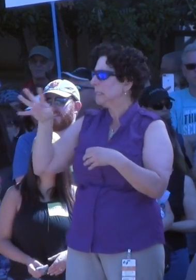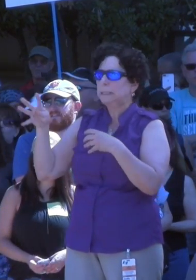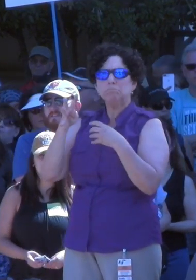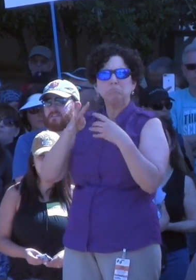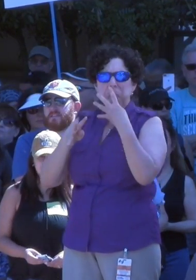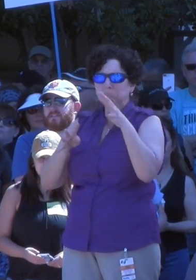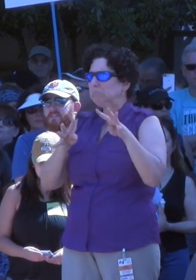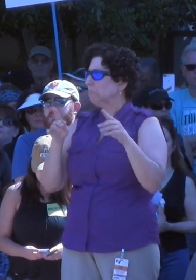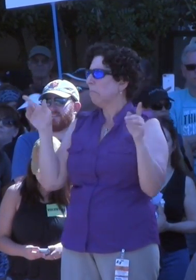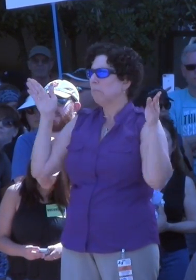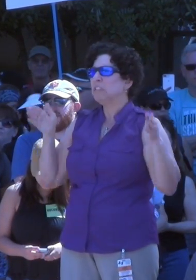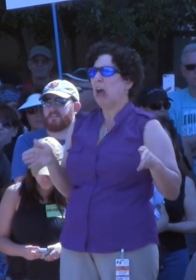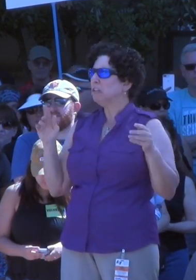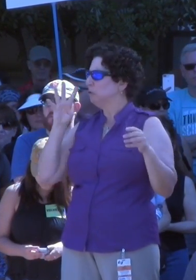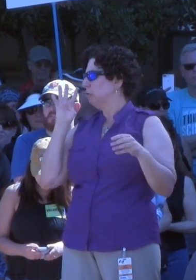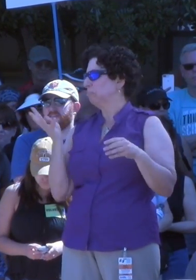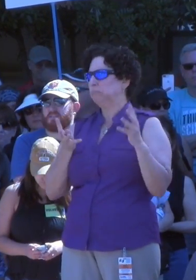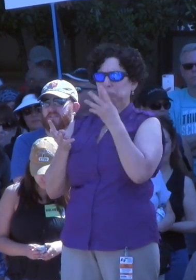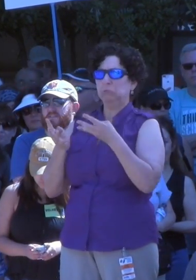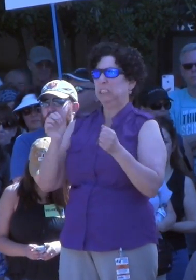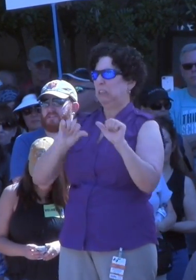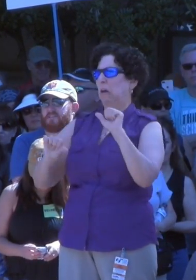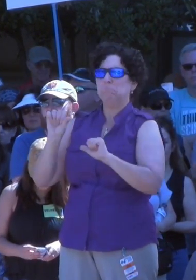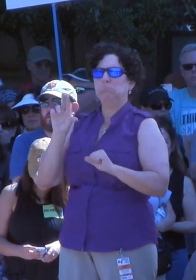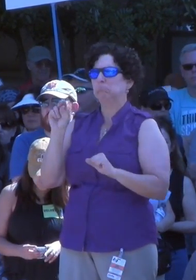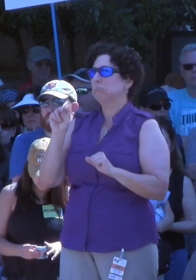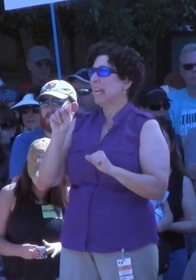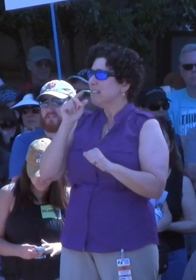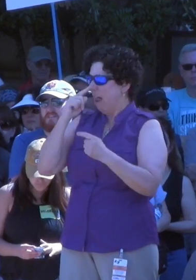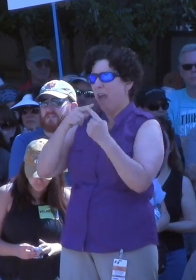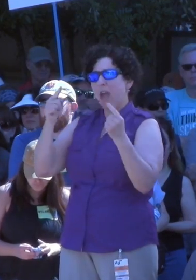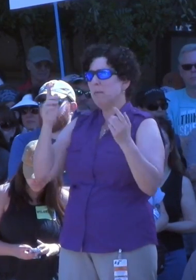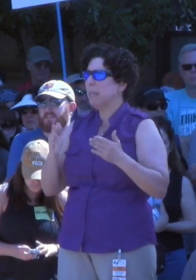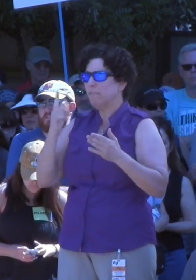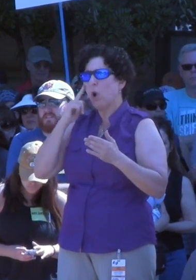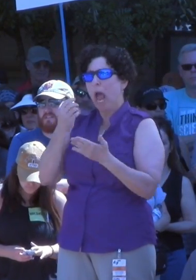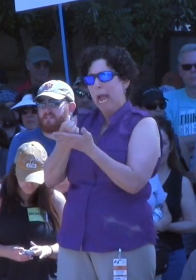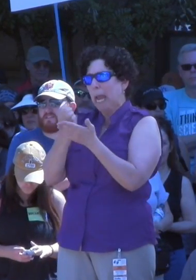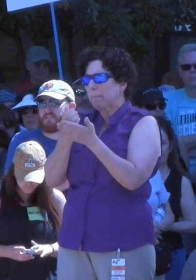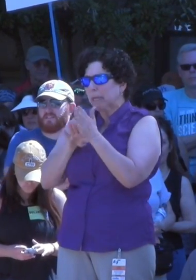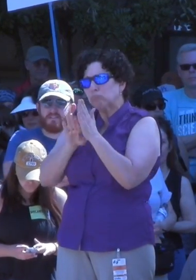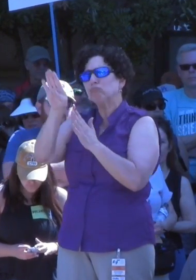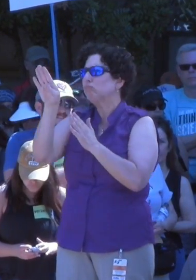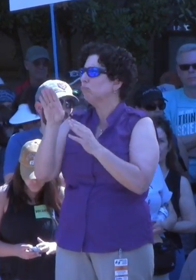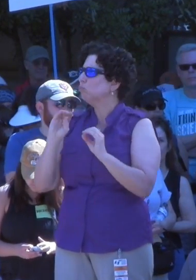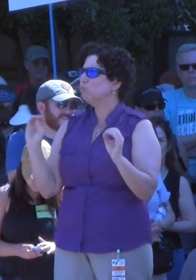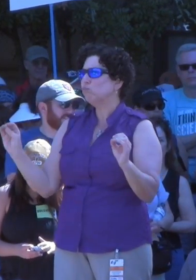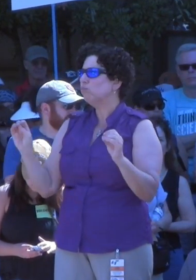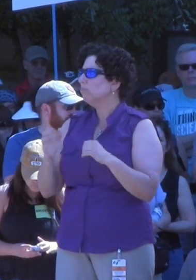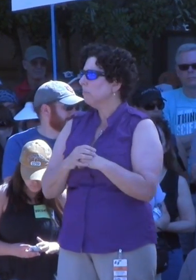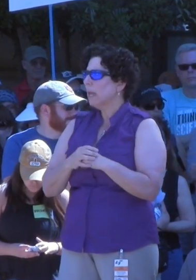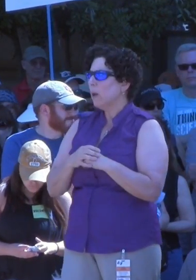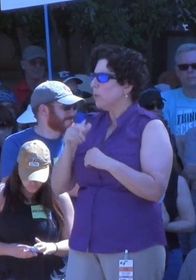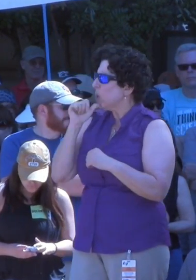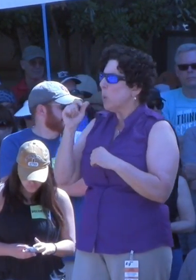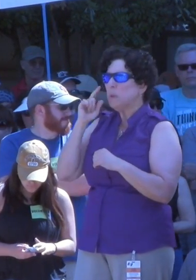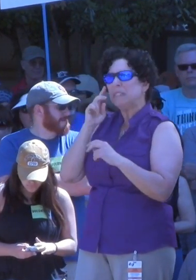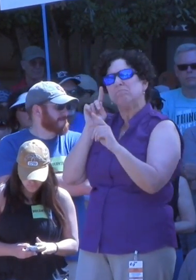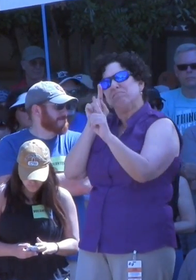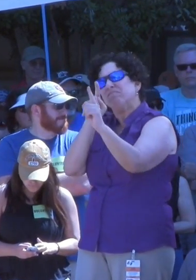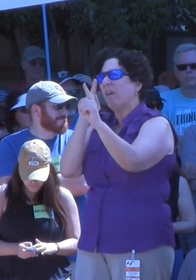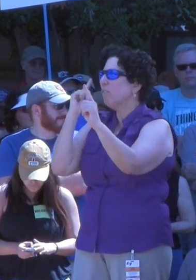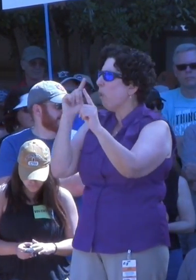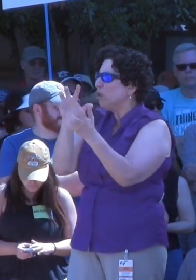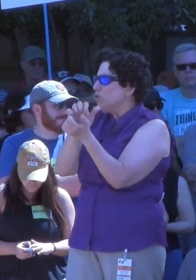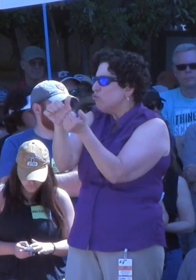with the political agenda. Science is not the enemy of economic prosperity. It does not seek to destroy industry. Science is